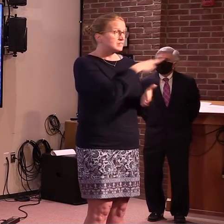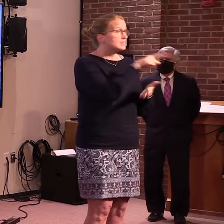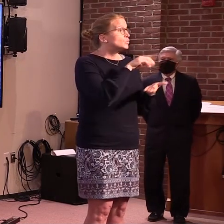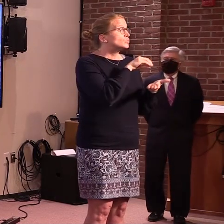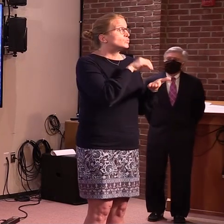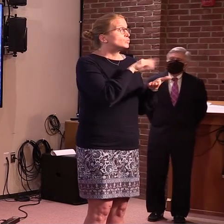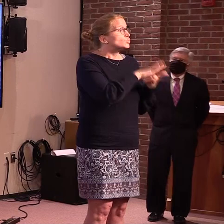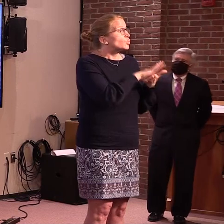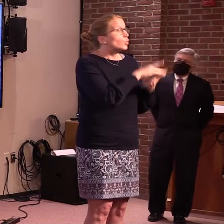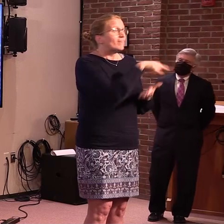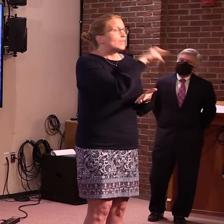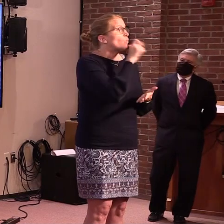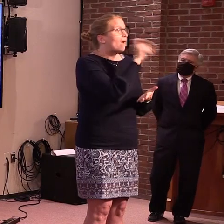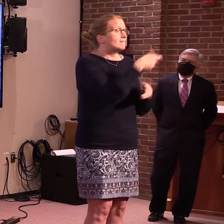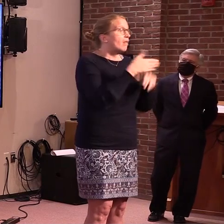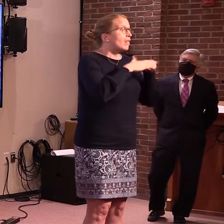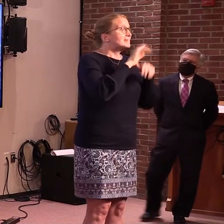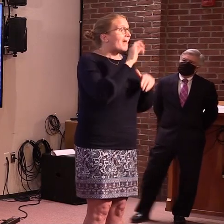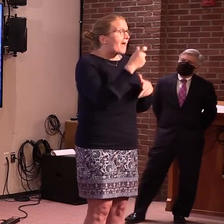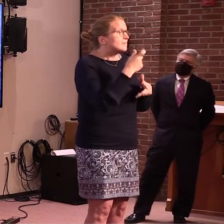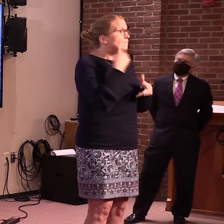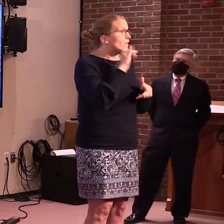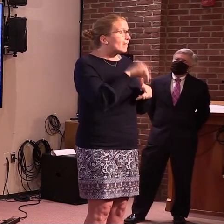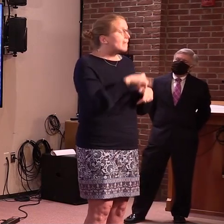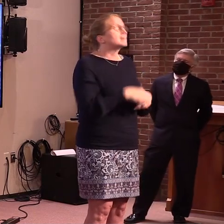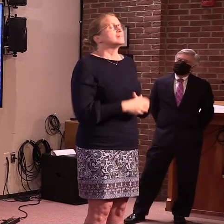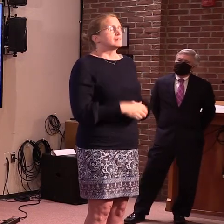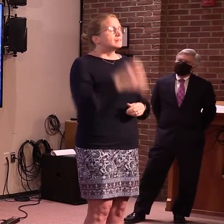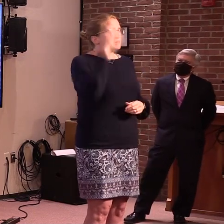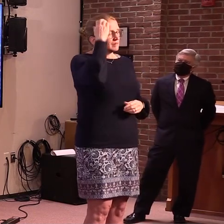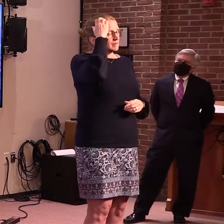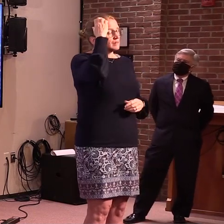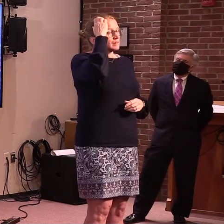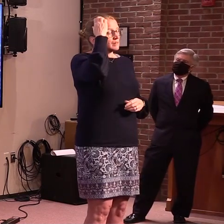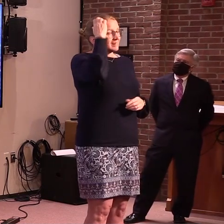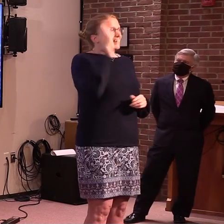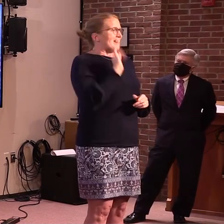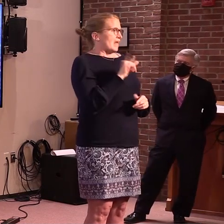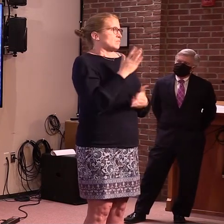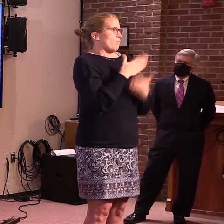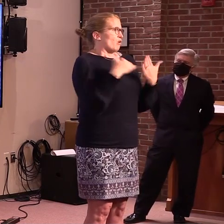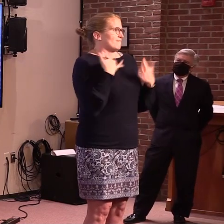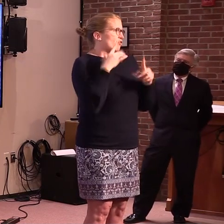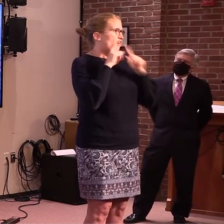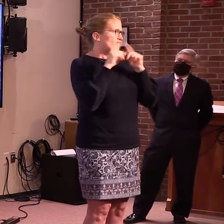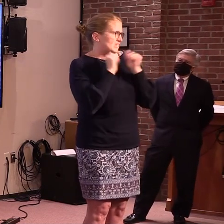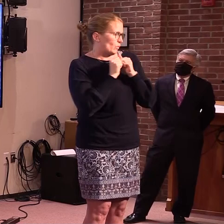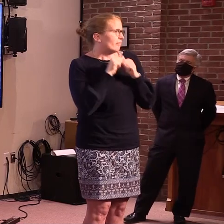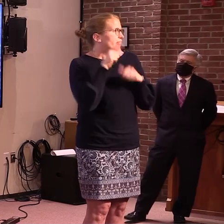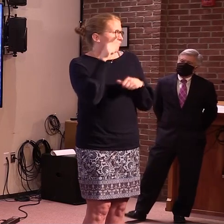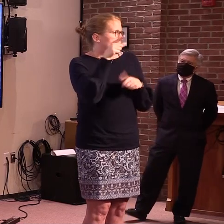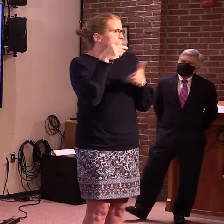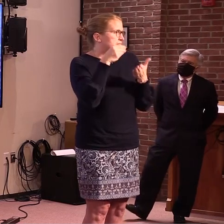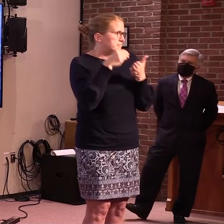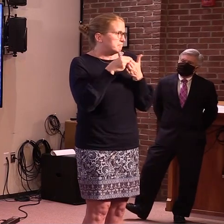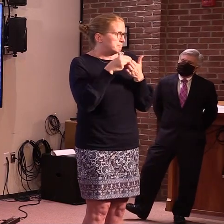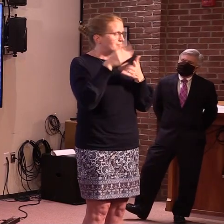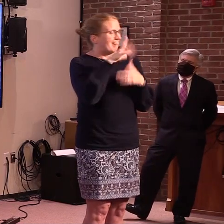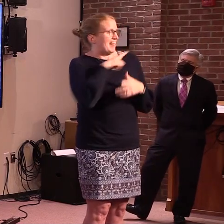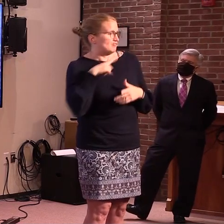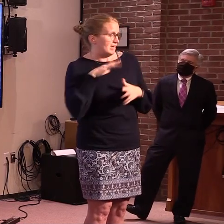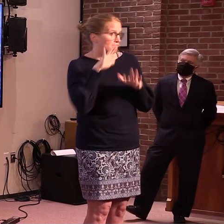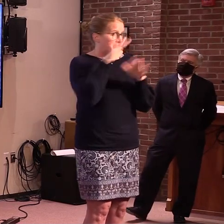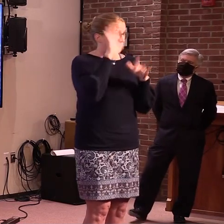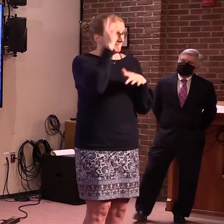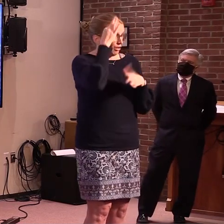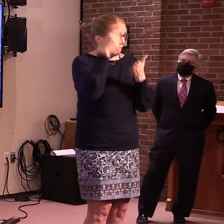reopening? Yes, potentially. I think it's, you know, as part of the conversation with the legislature, I think it's important to note in education